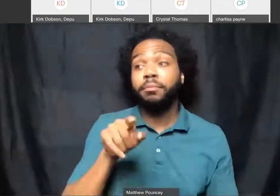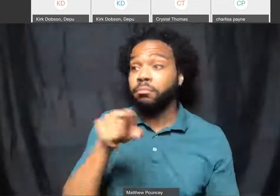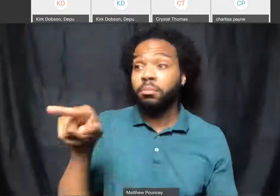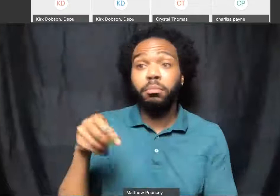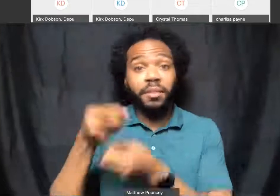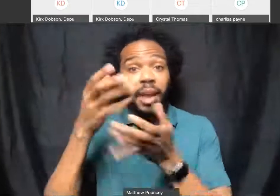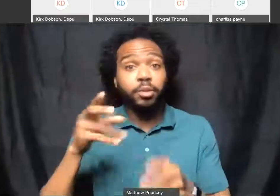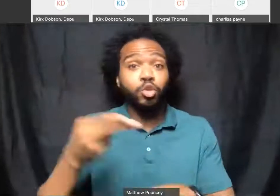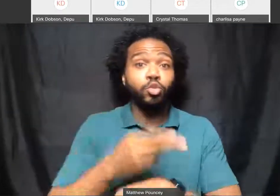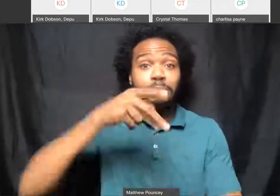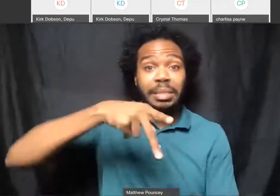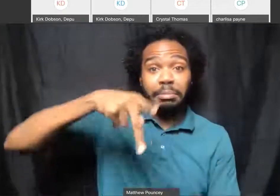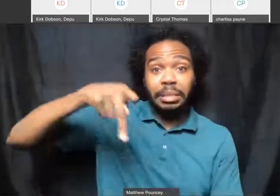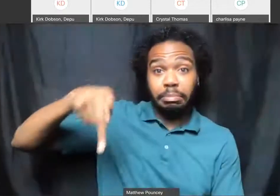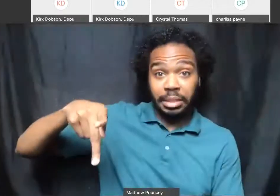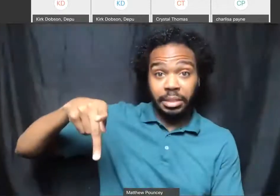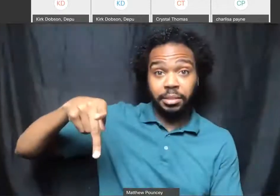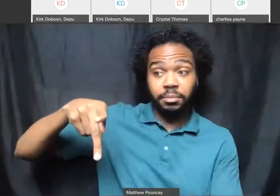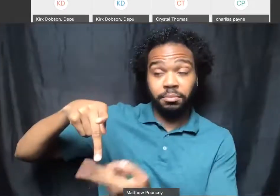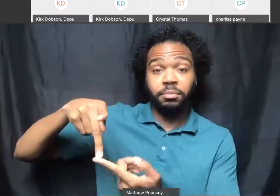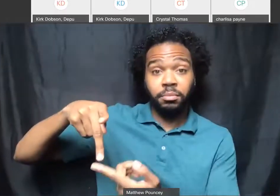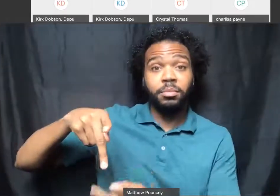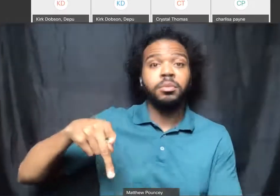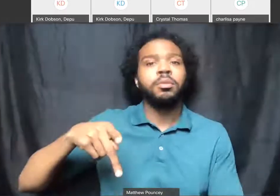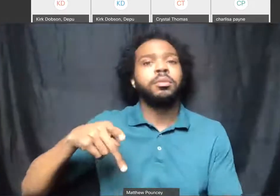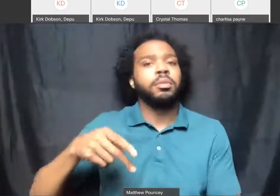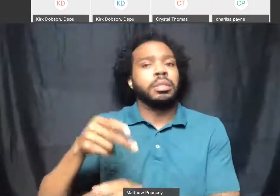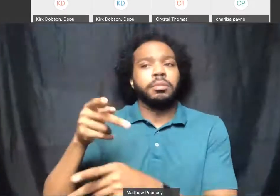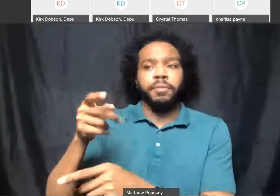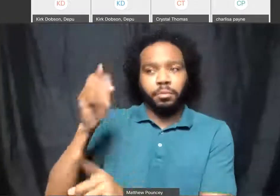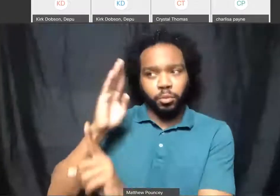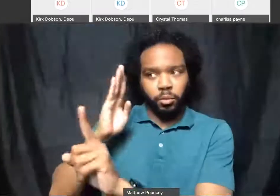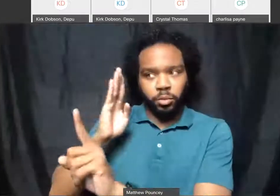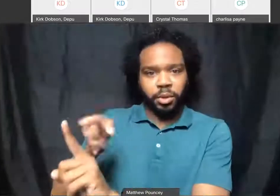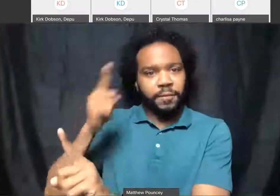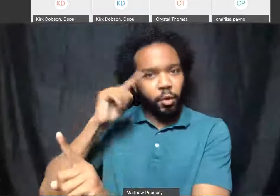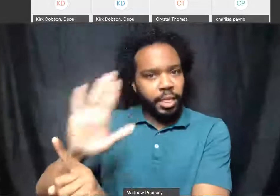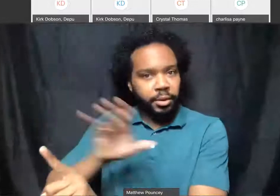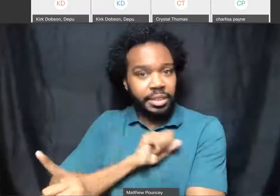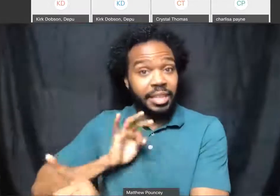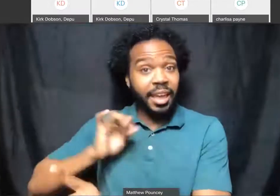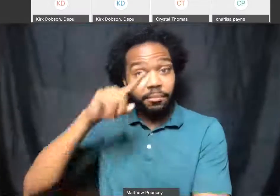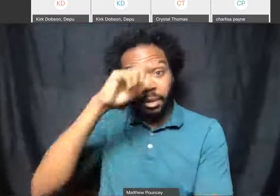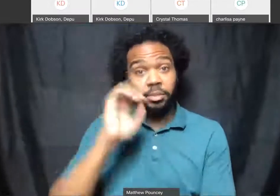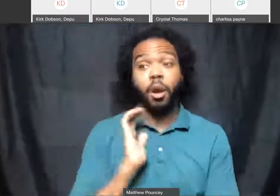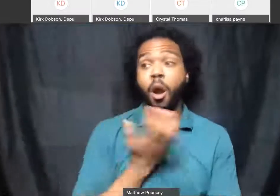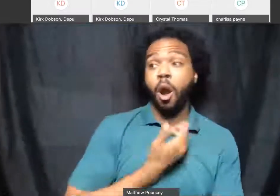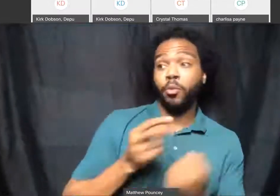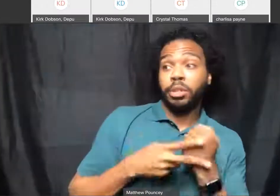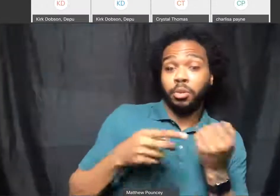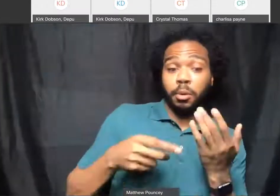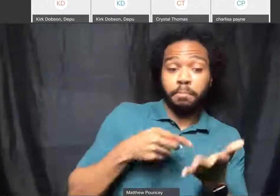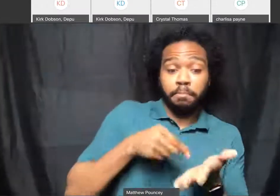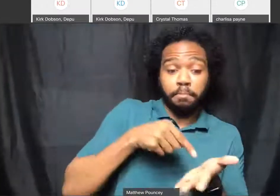to maintain their direct care staff because our retainer payment did not pay for that, that's